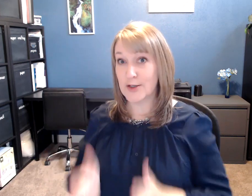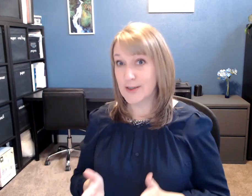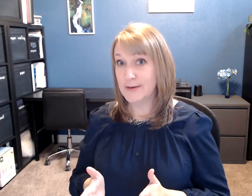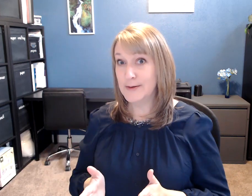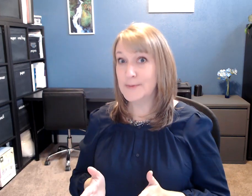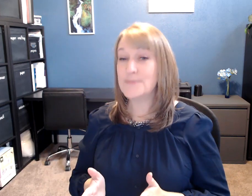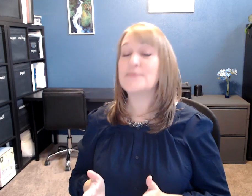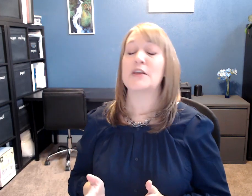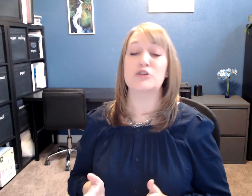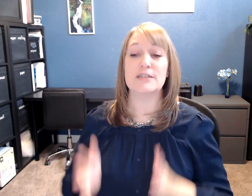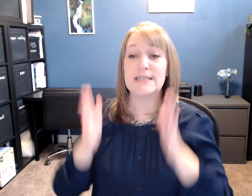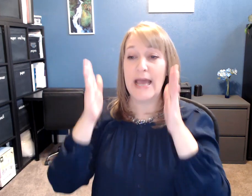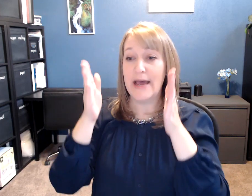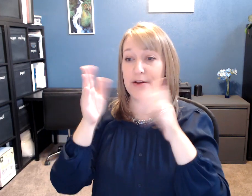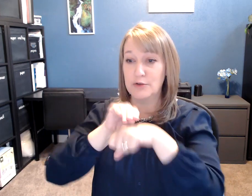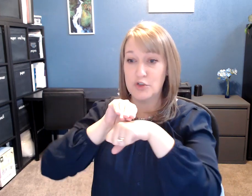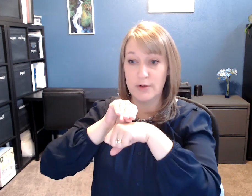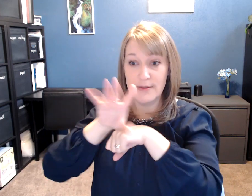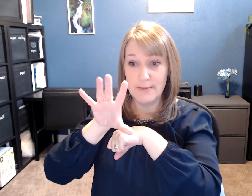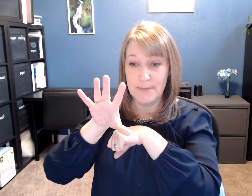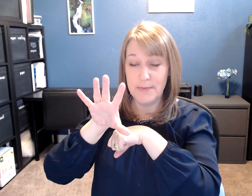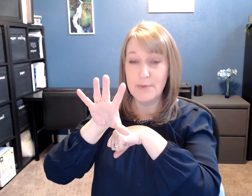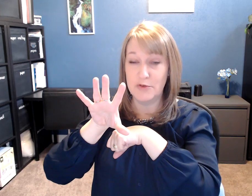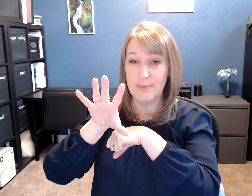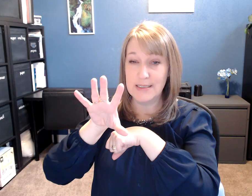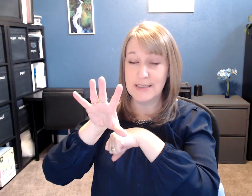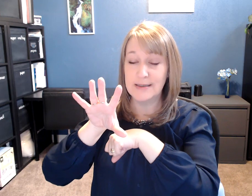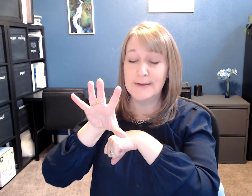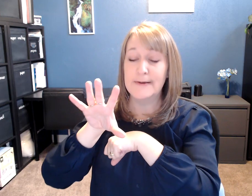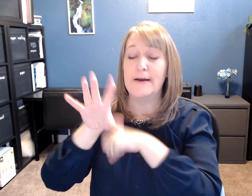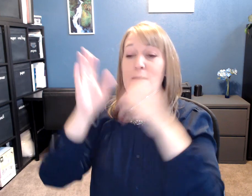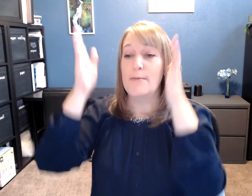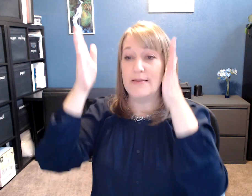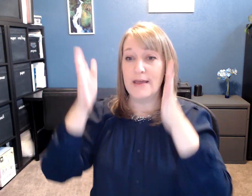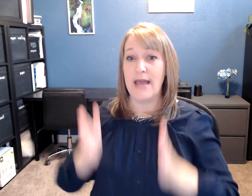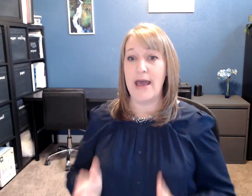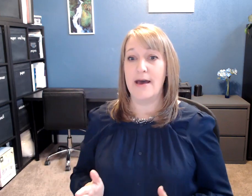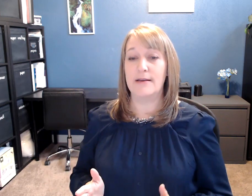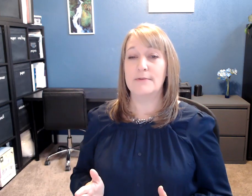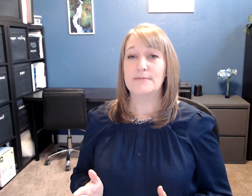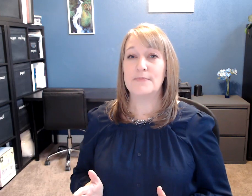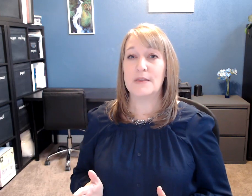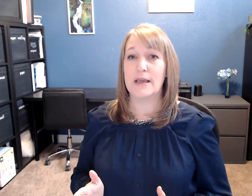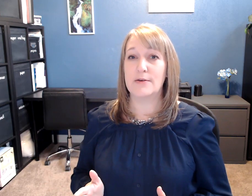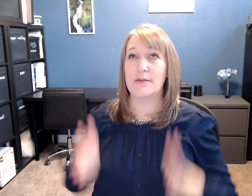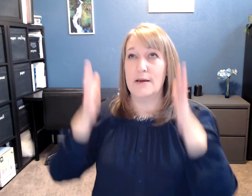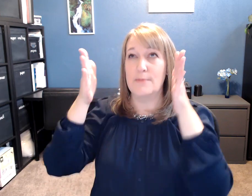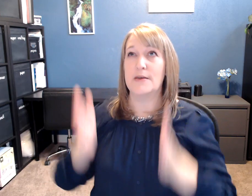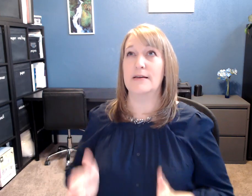advisor, you just you shorten the movement and then add the